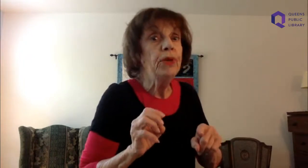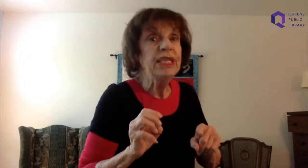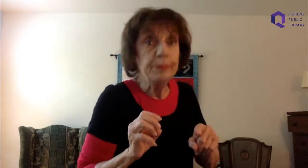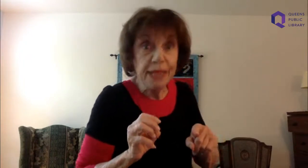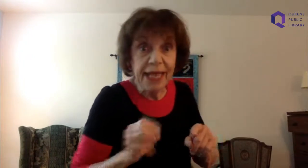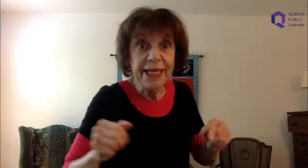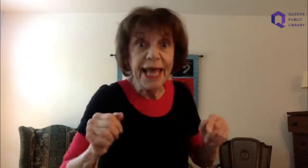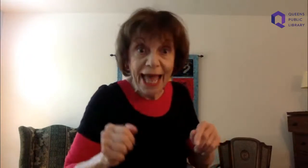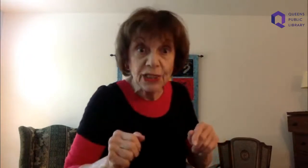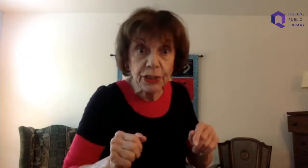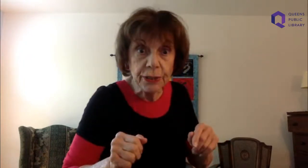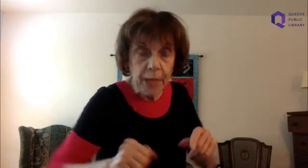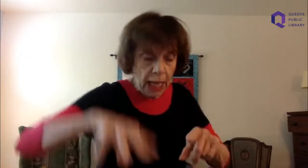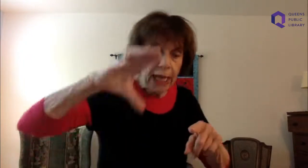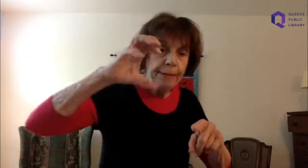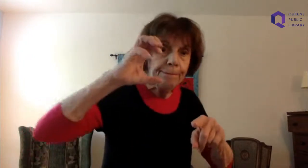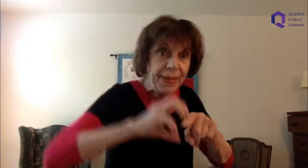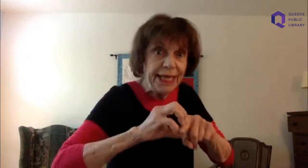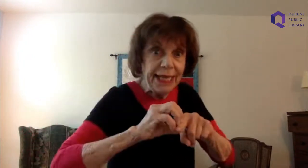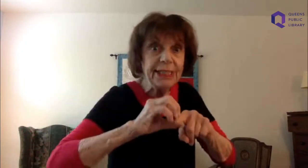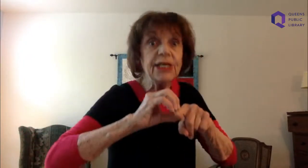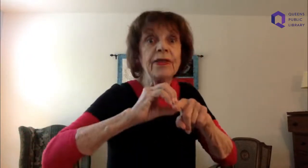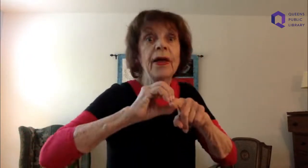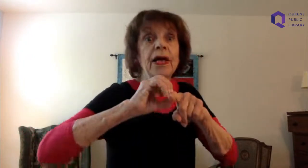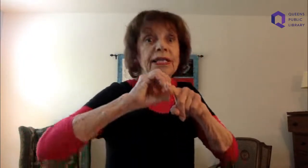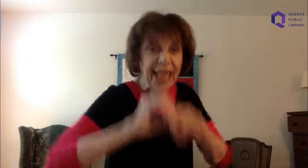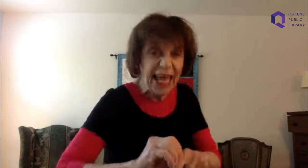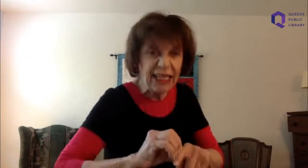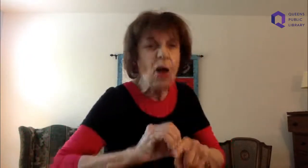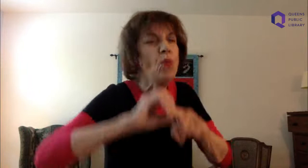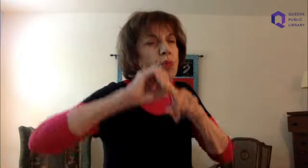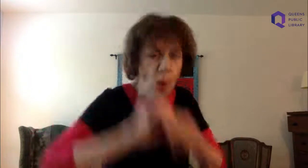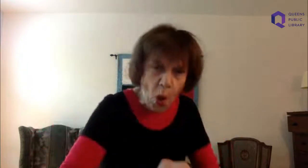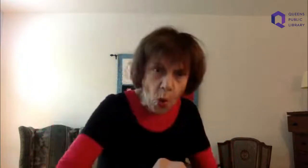his plan in action. He bit into the tail.